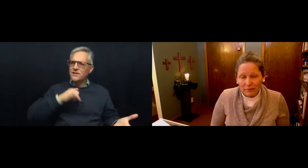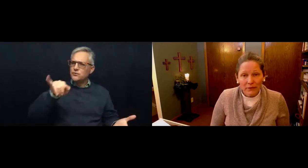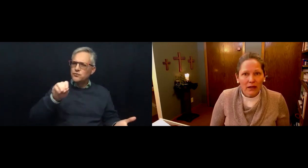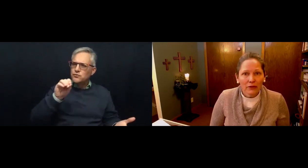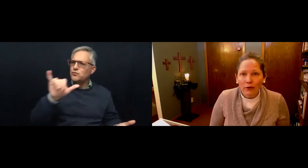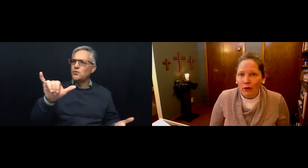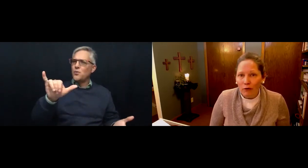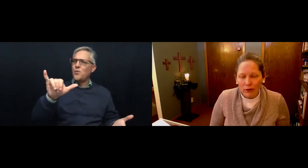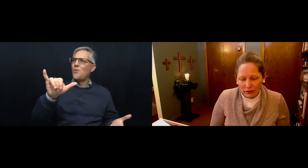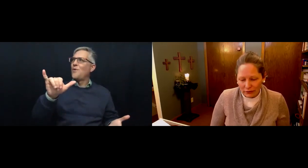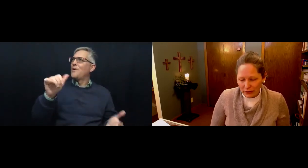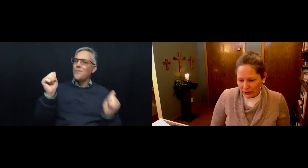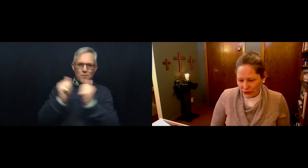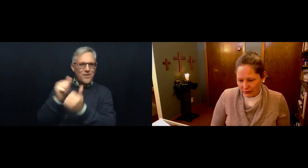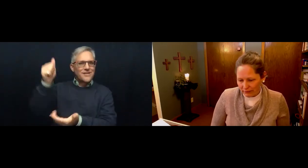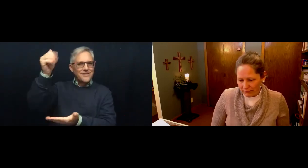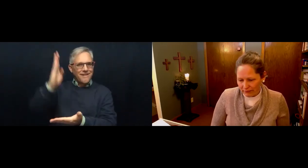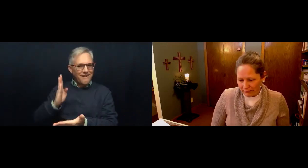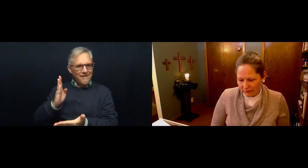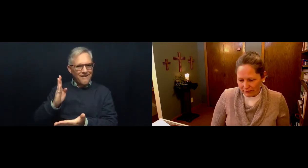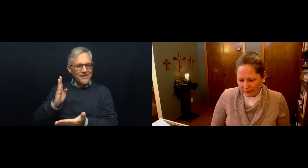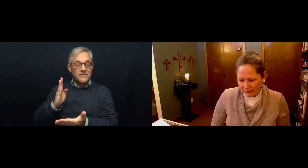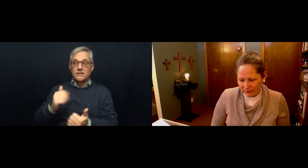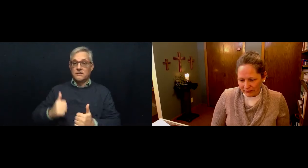another and the whole of creation.